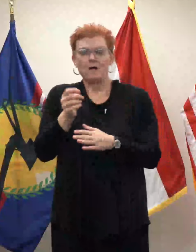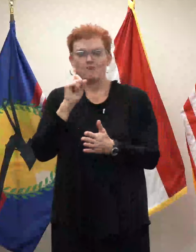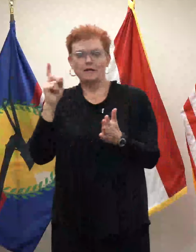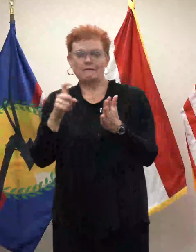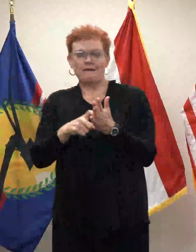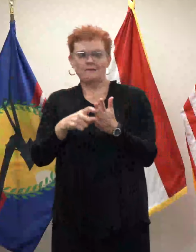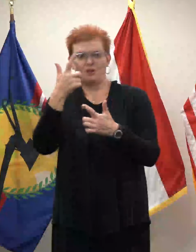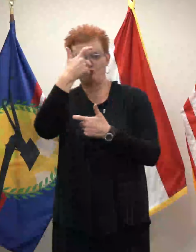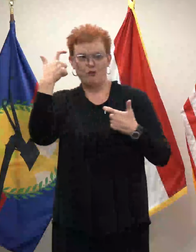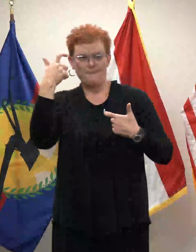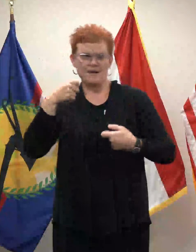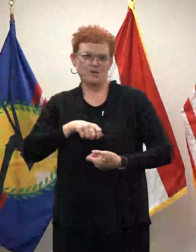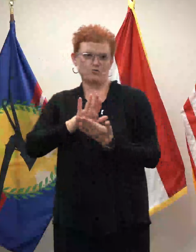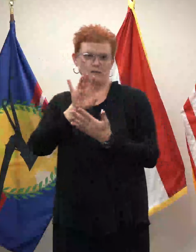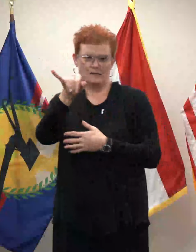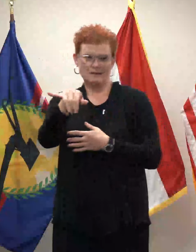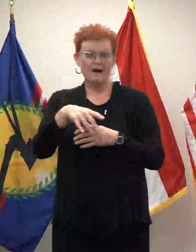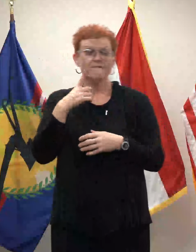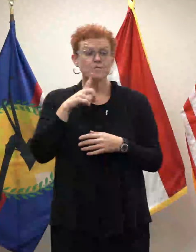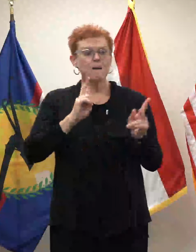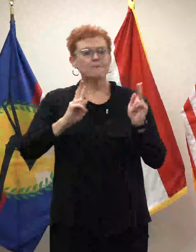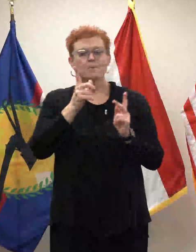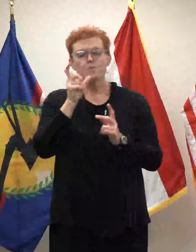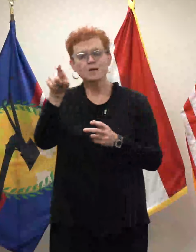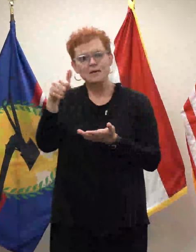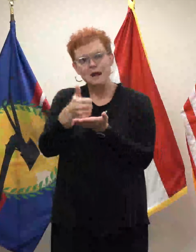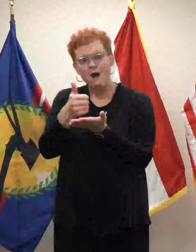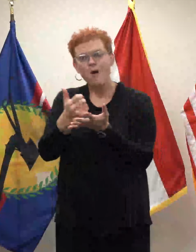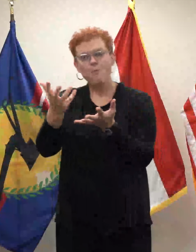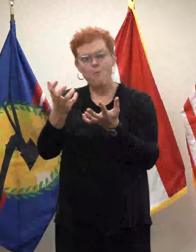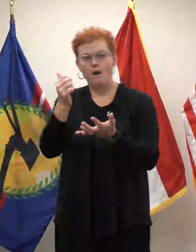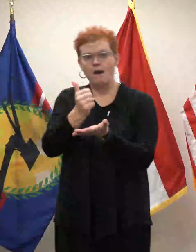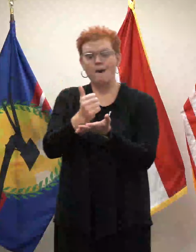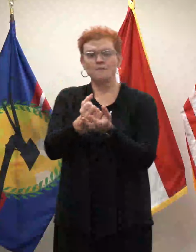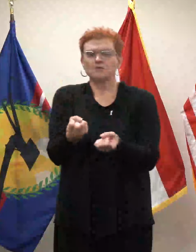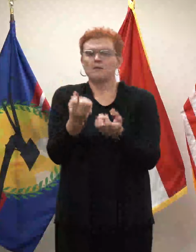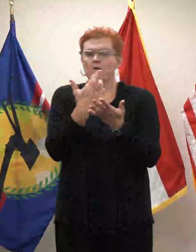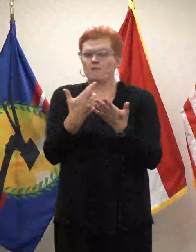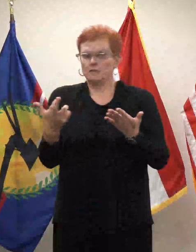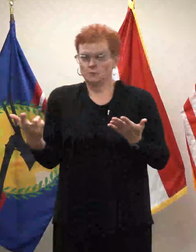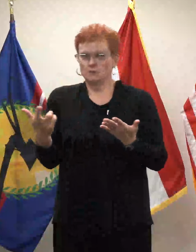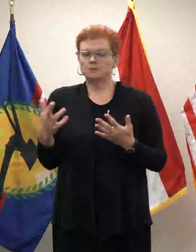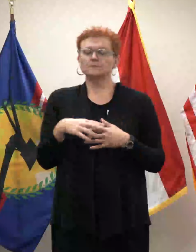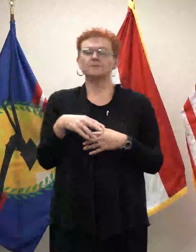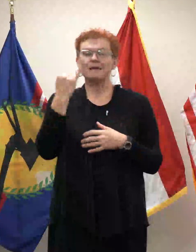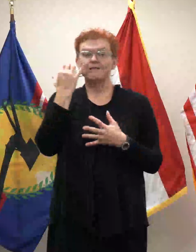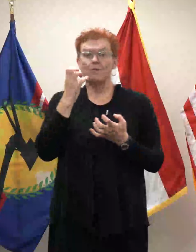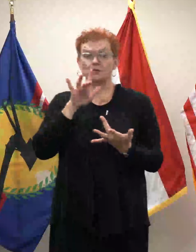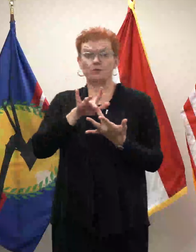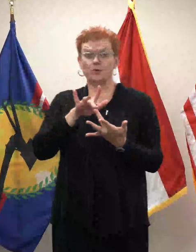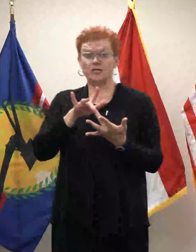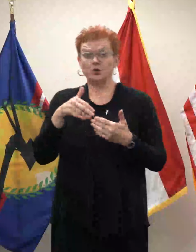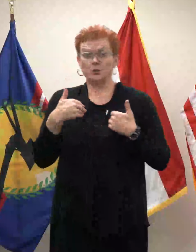trauma and addressing it. For folks who need help and want help, there are a lot of resources. If you want to reach the Youth